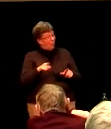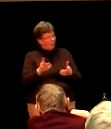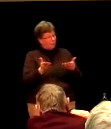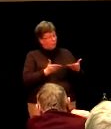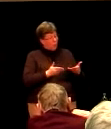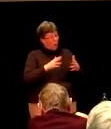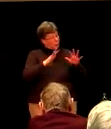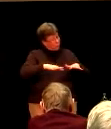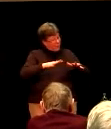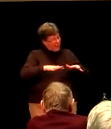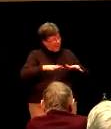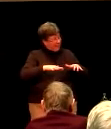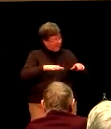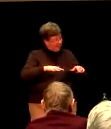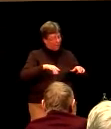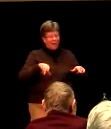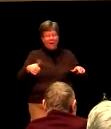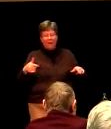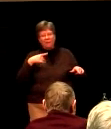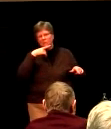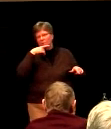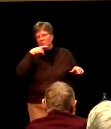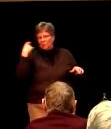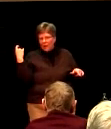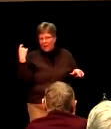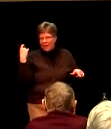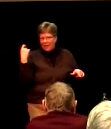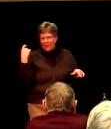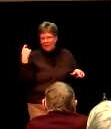to some places, it would bring drought to others.